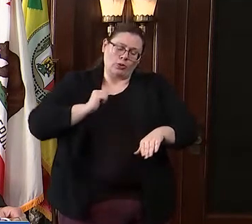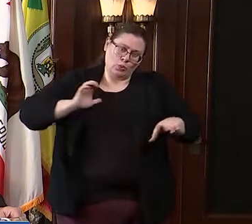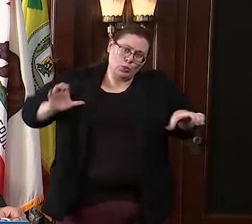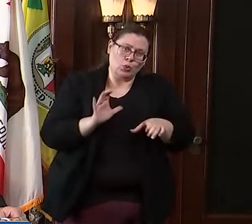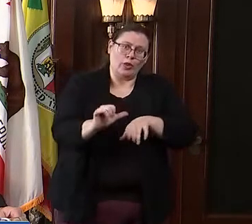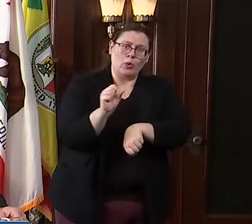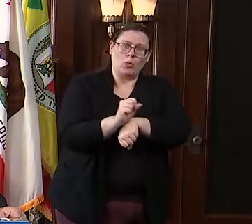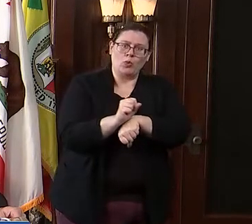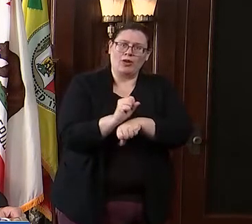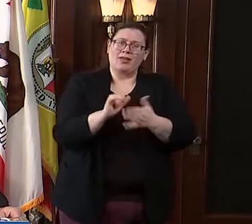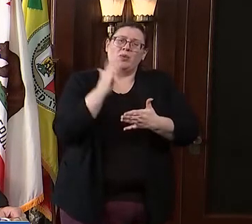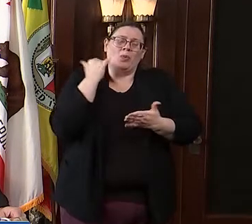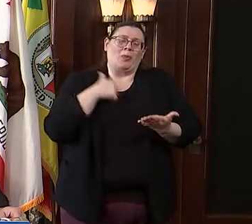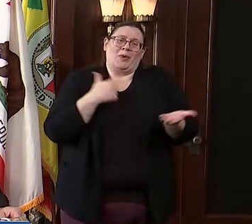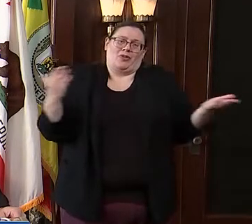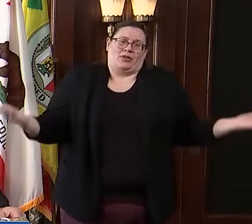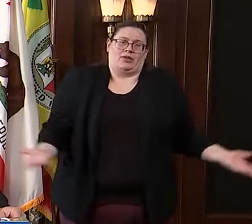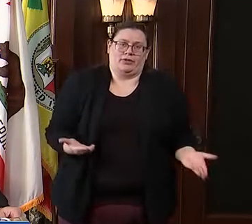here for.